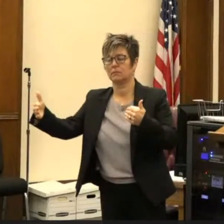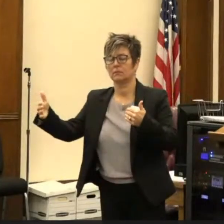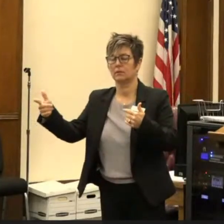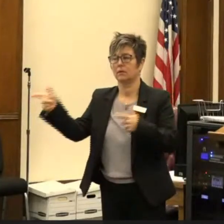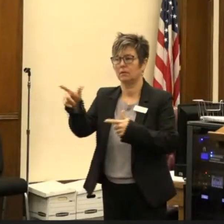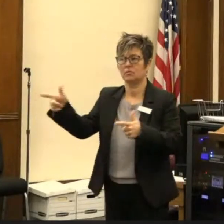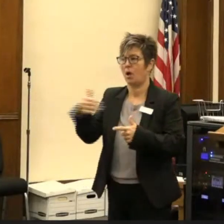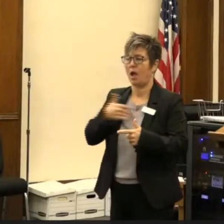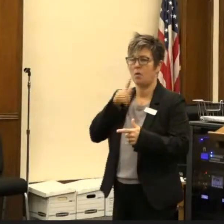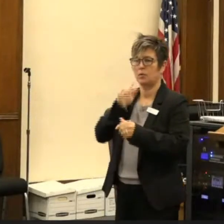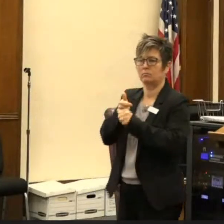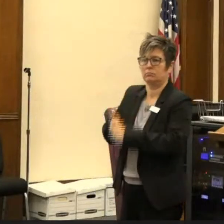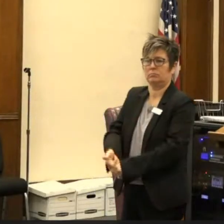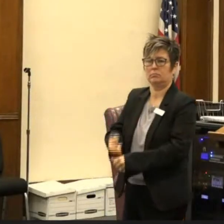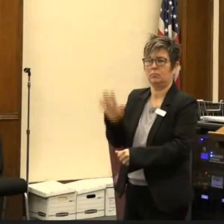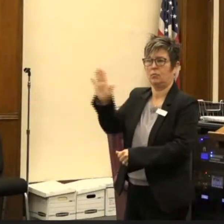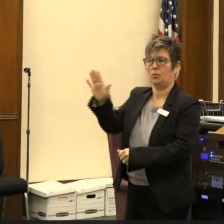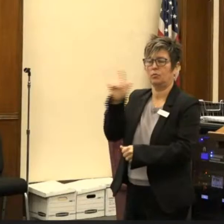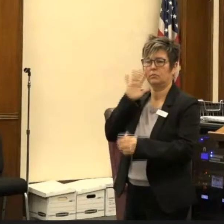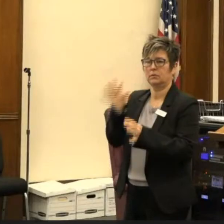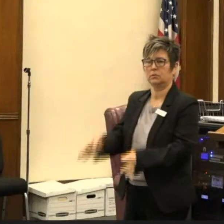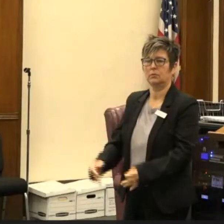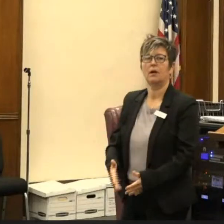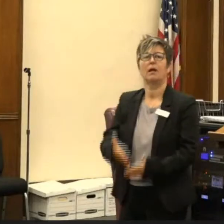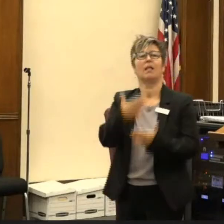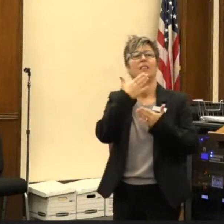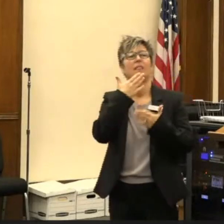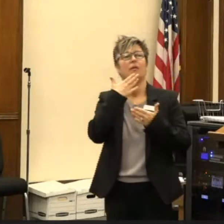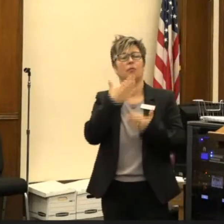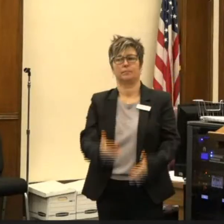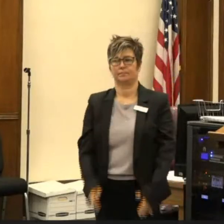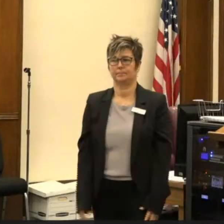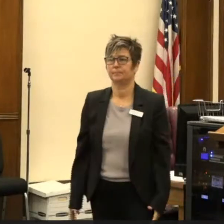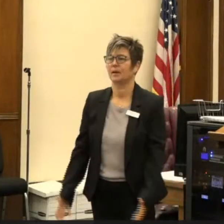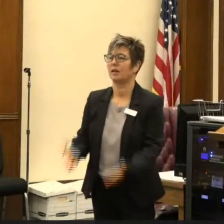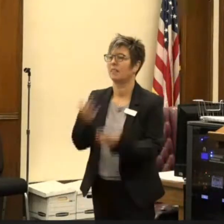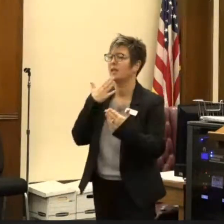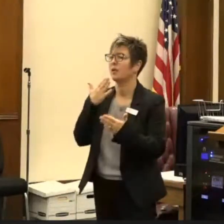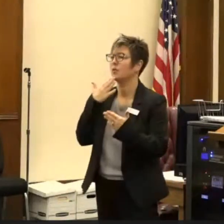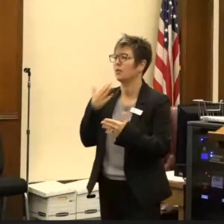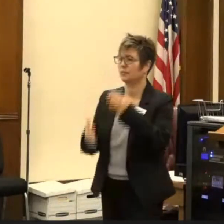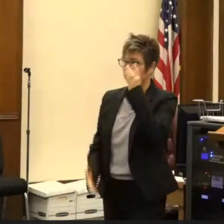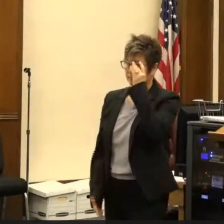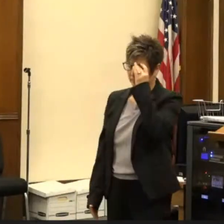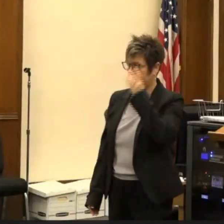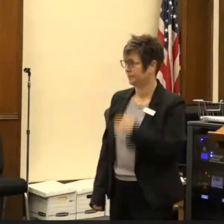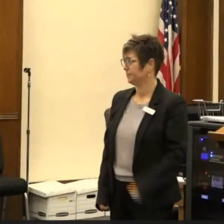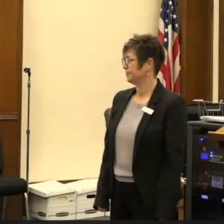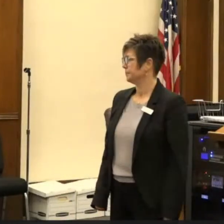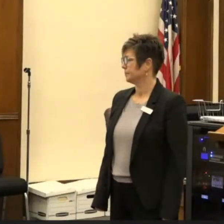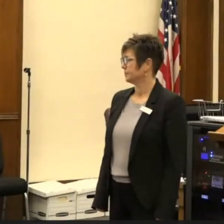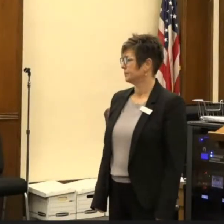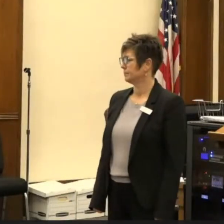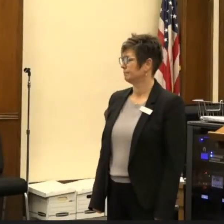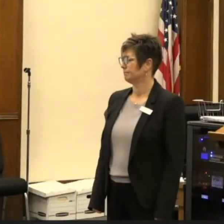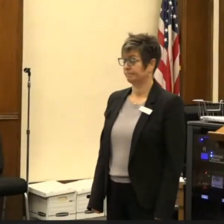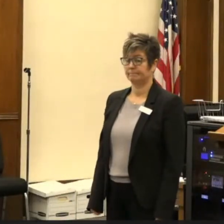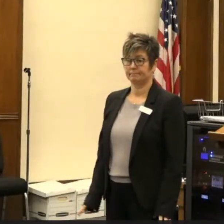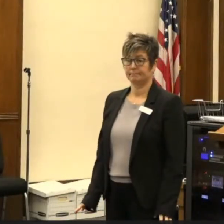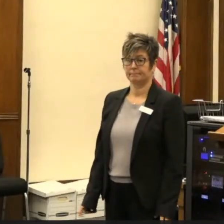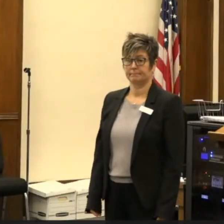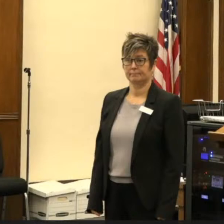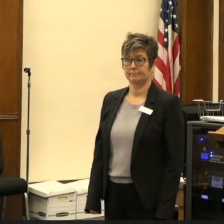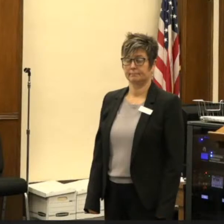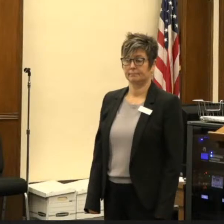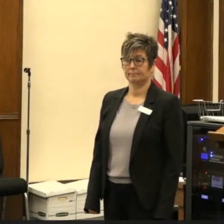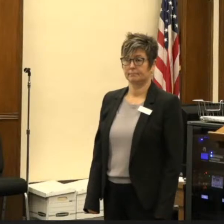I'll go along whatever you want to do. Thank you so much for the accommodation, Your Honor. Thank you for being so flexible. Okay. All right.